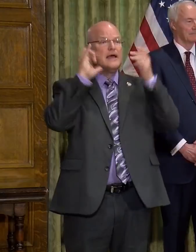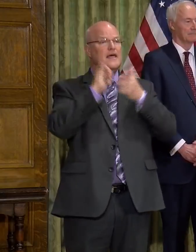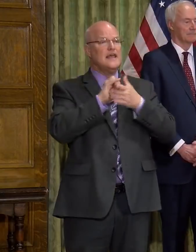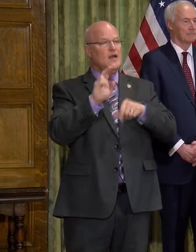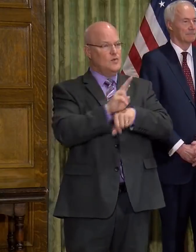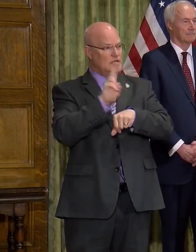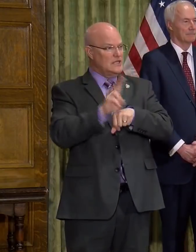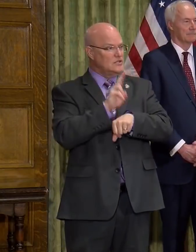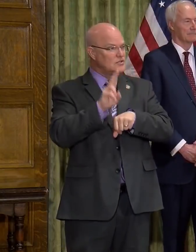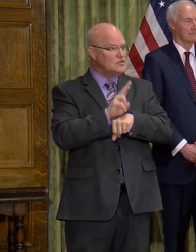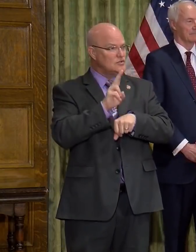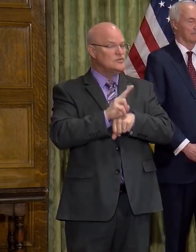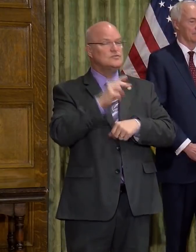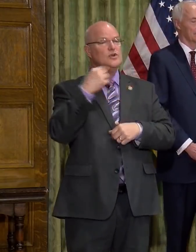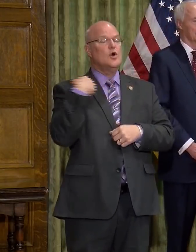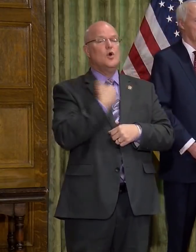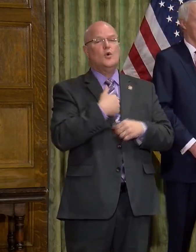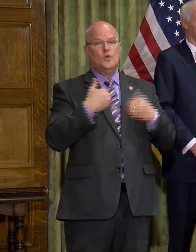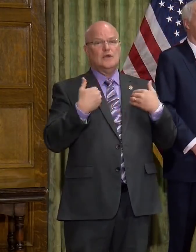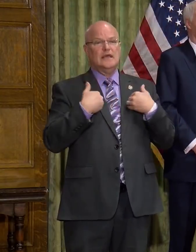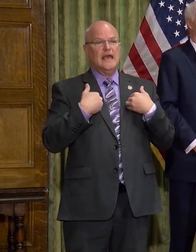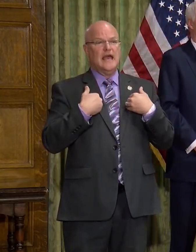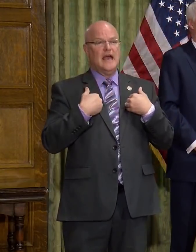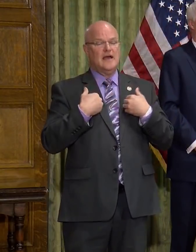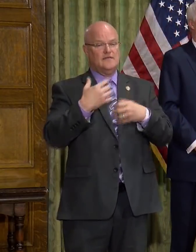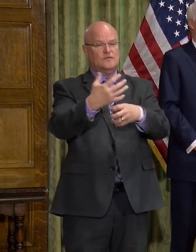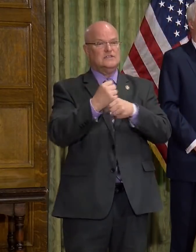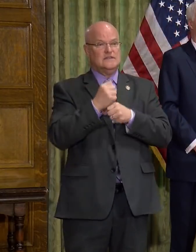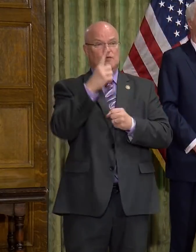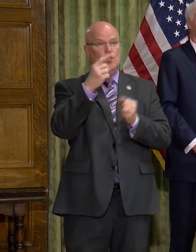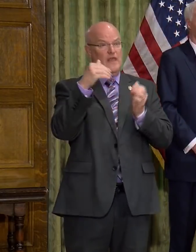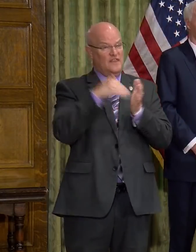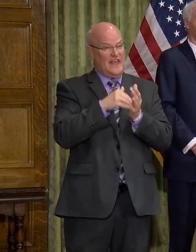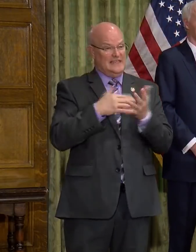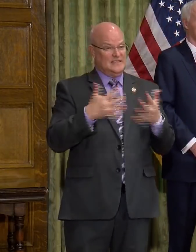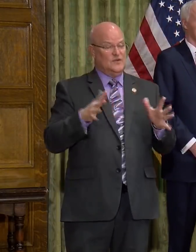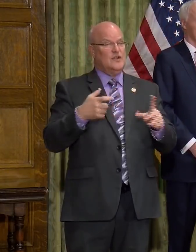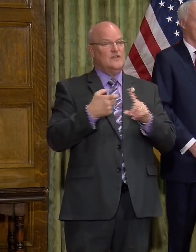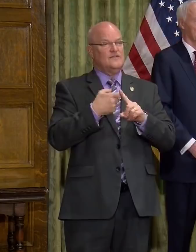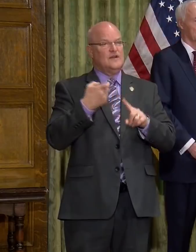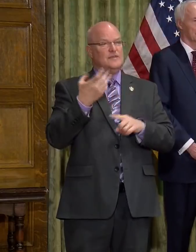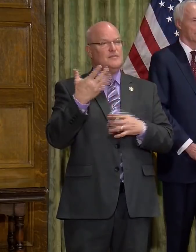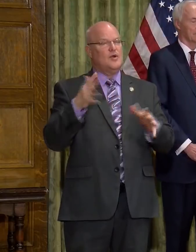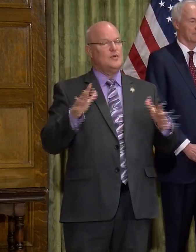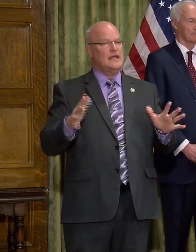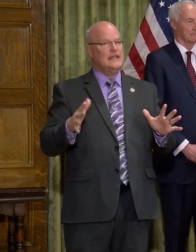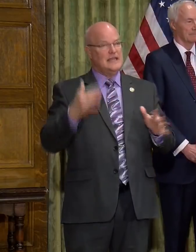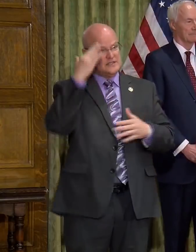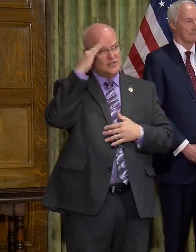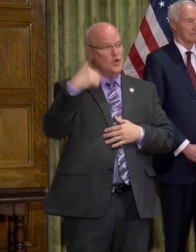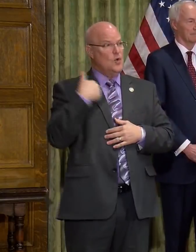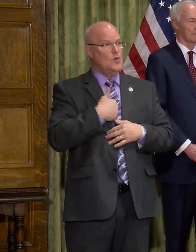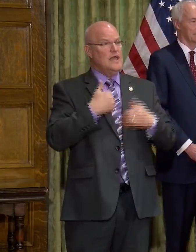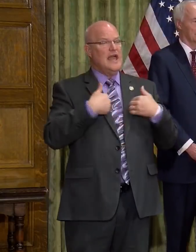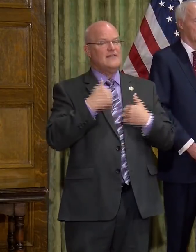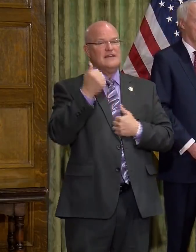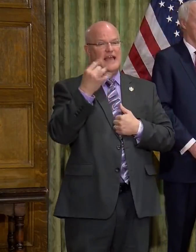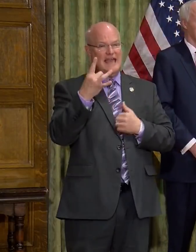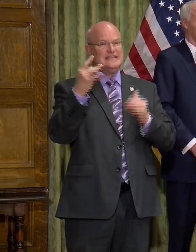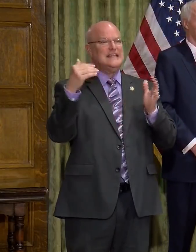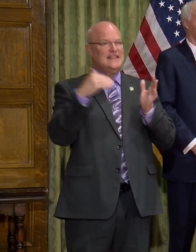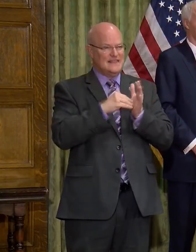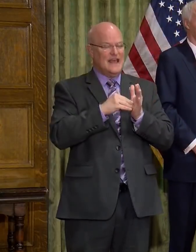able to use. We have received 1,000 of those from them already. As you know, we have over